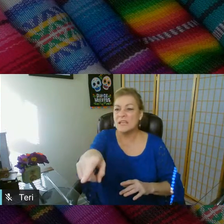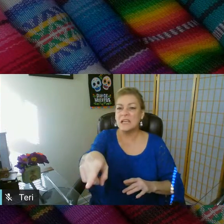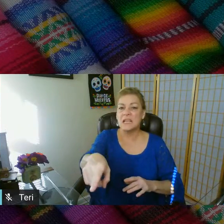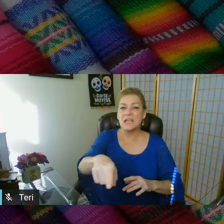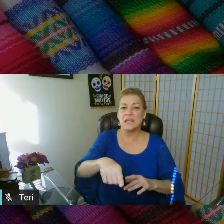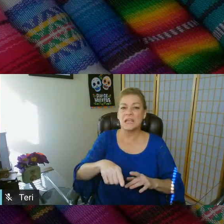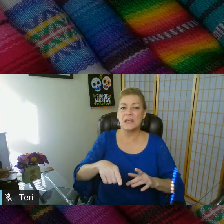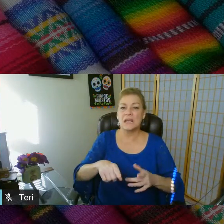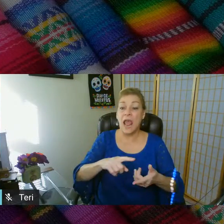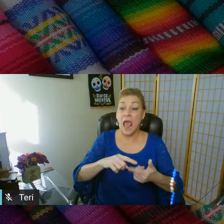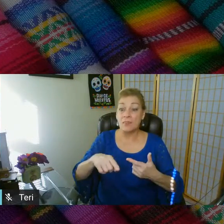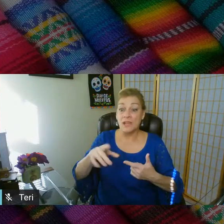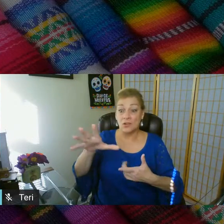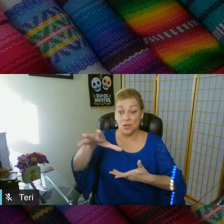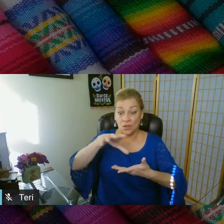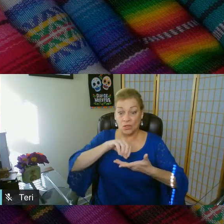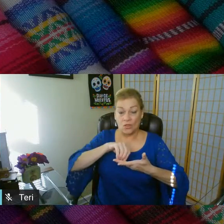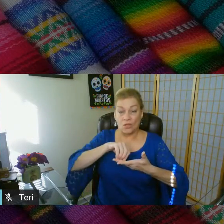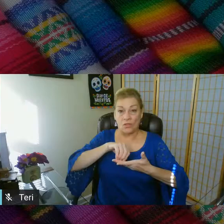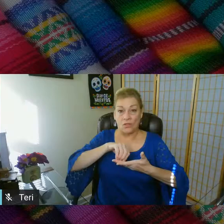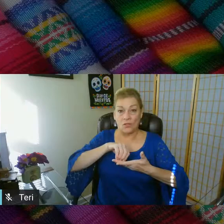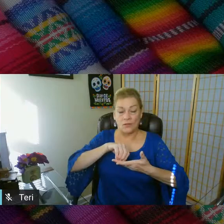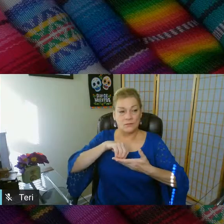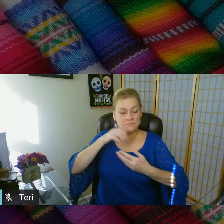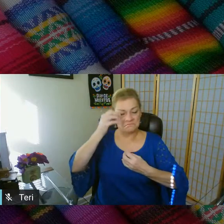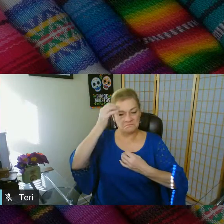the fault of the other person who said that to you.